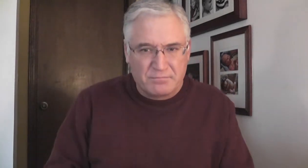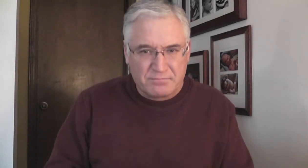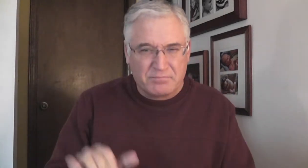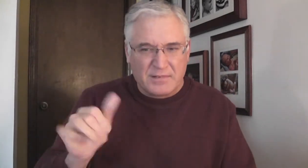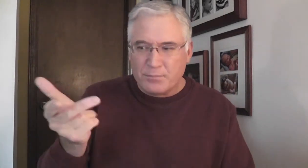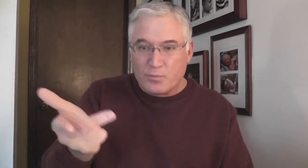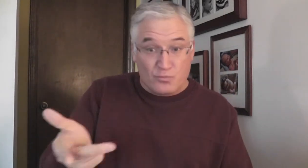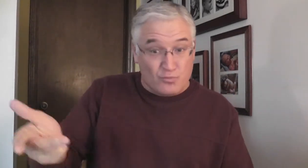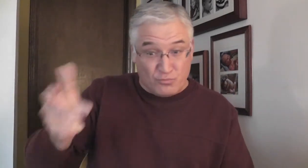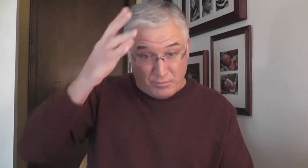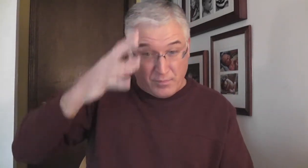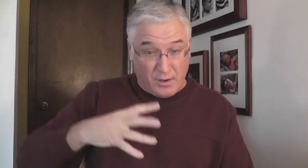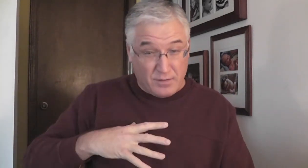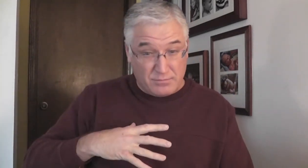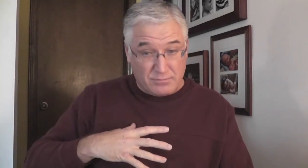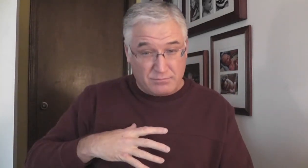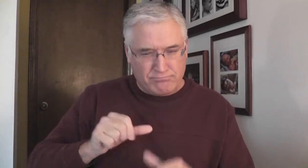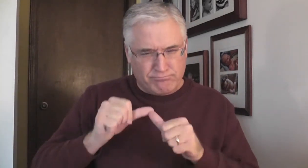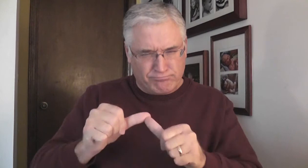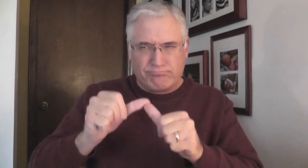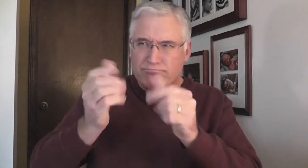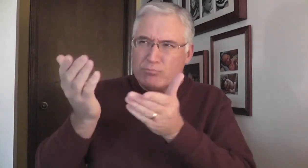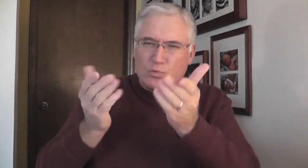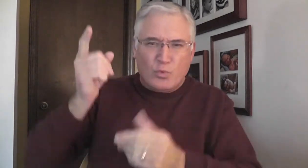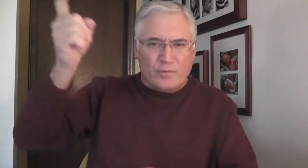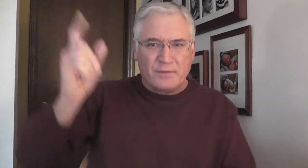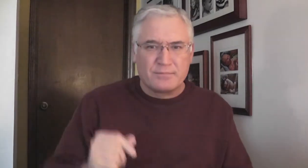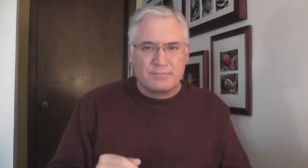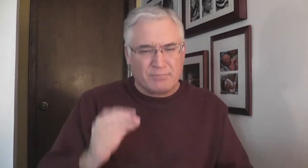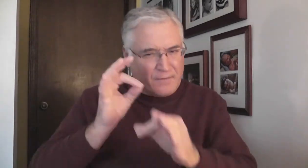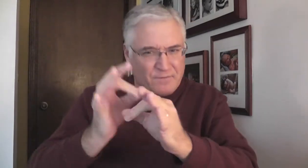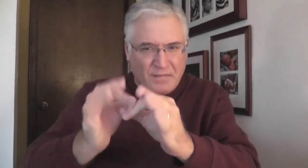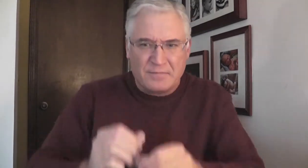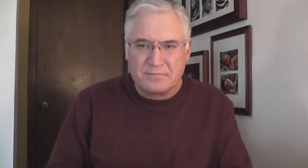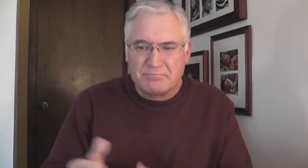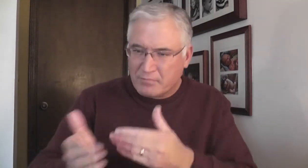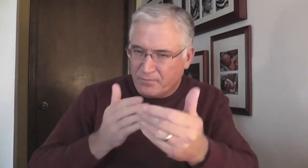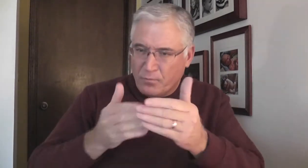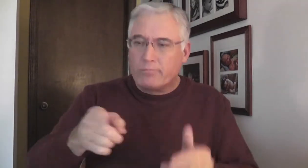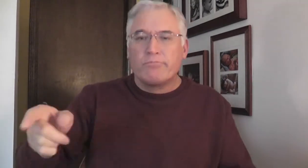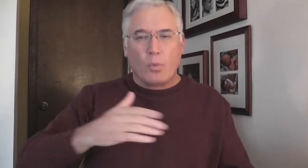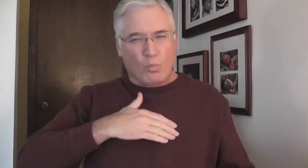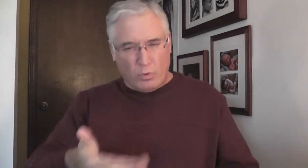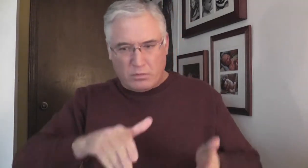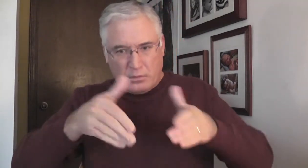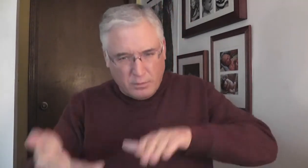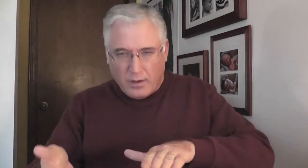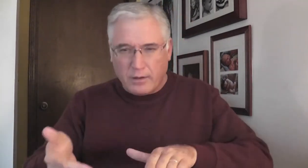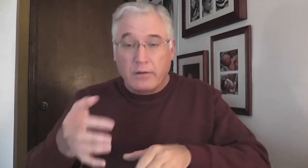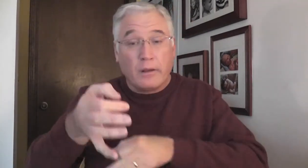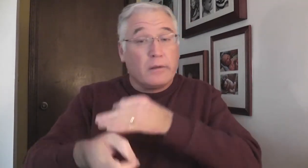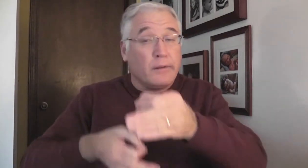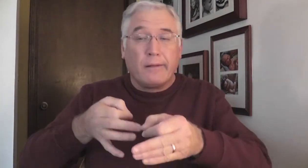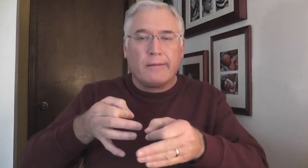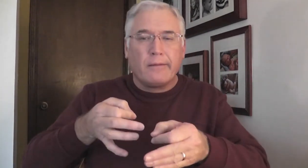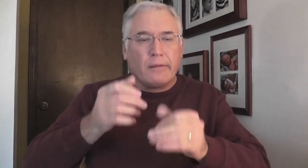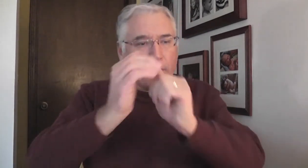through serving him faithfully, the same as these three men did. They served him faithfully. They were willing to die